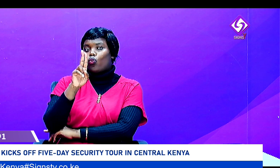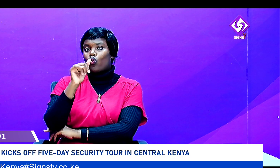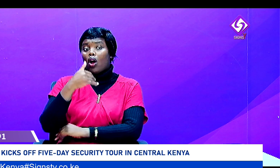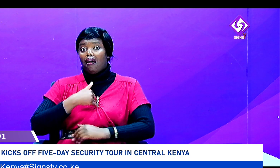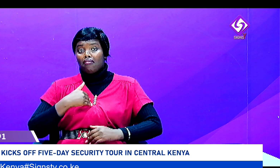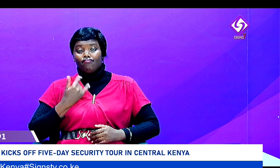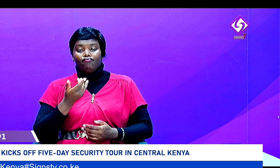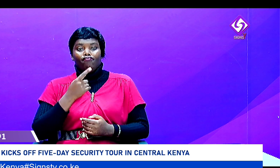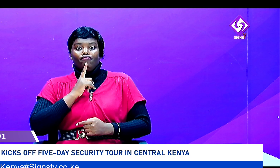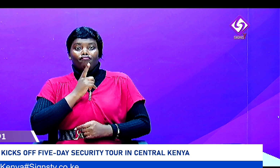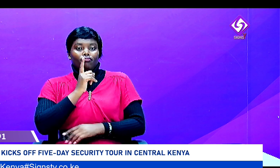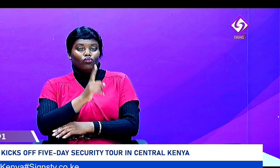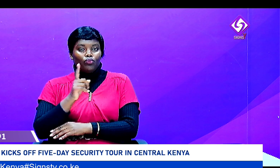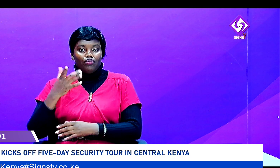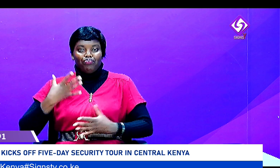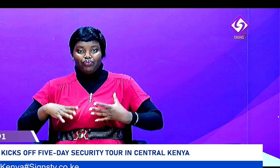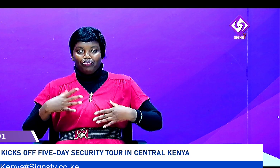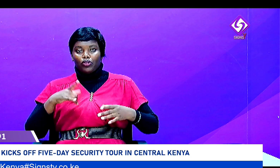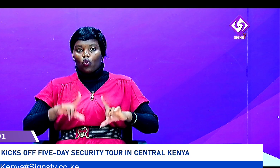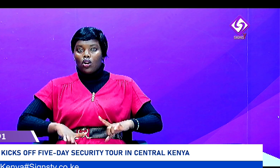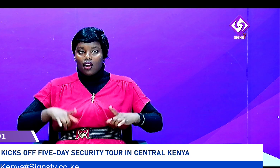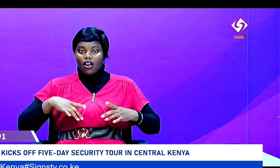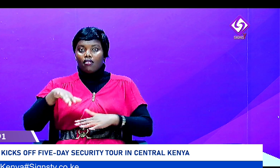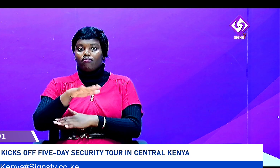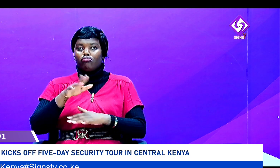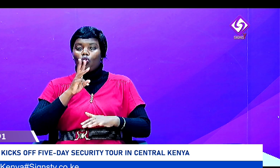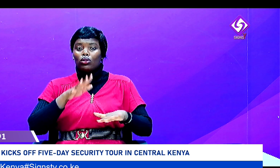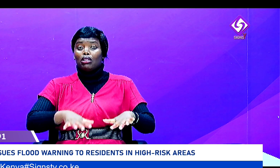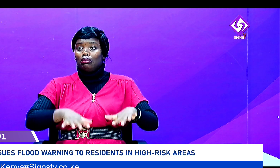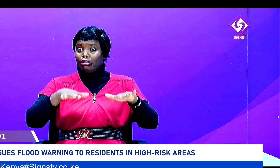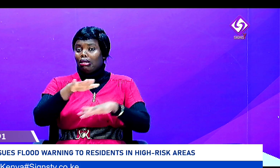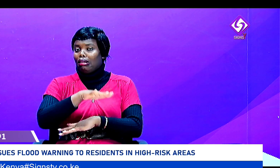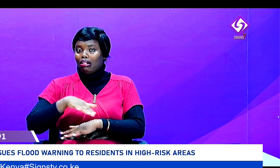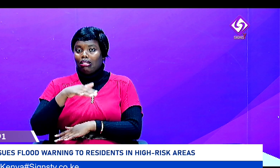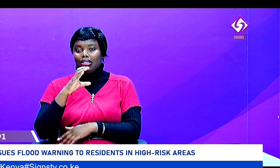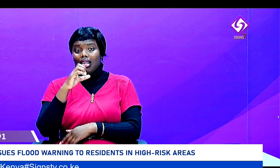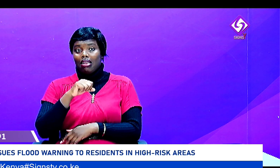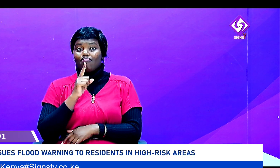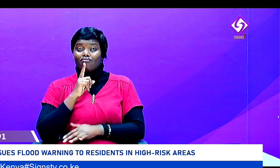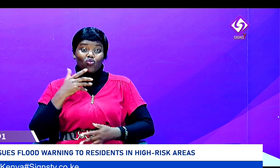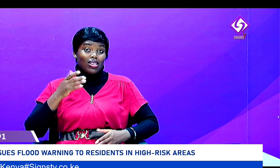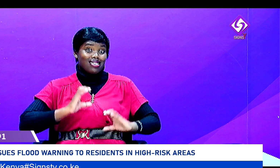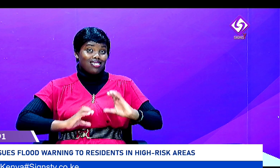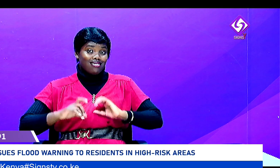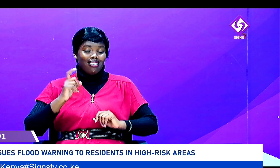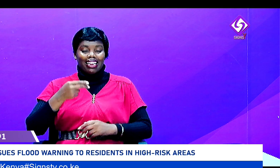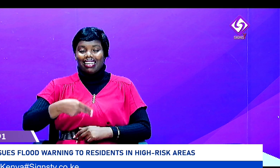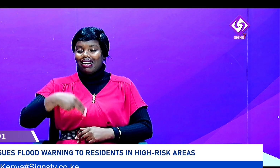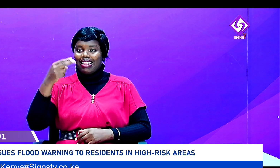Public Service and Special Program Cabinet Secretary Geoffrey Ruku has issued a warning to residents living in